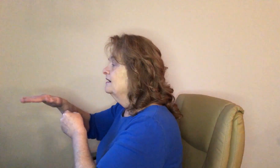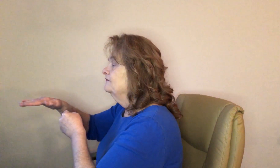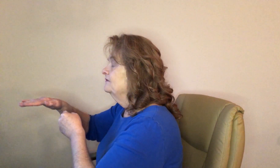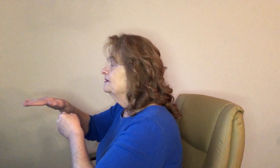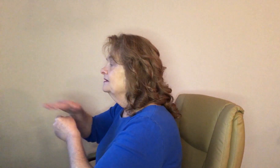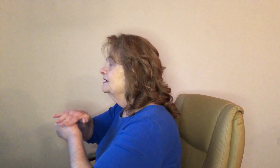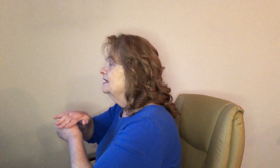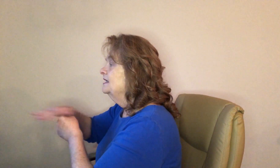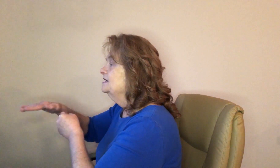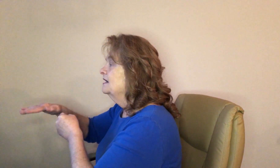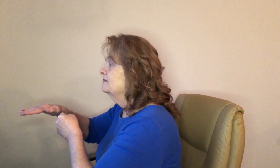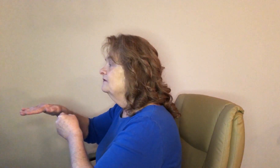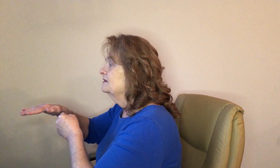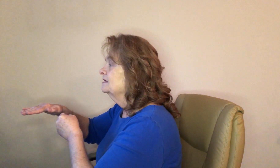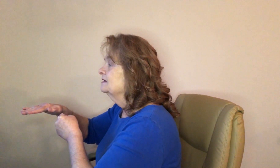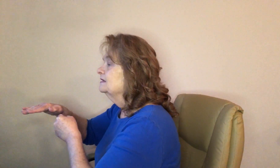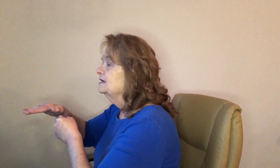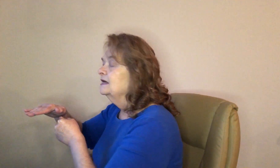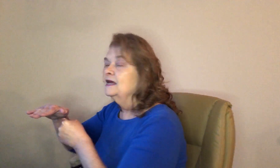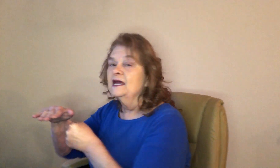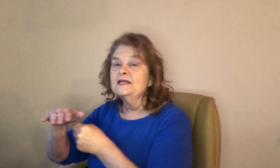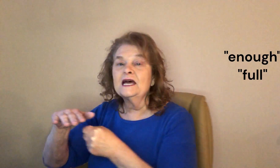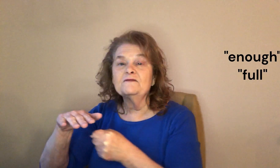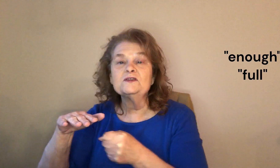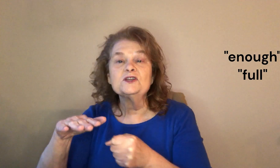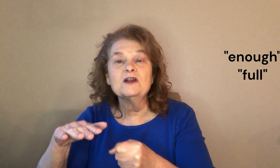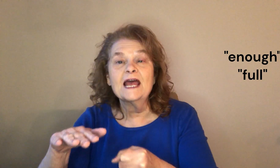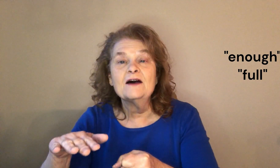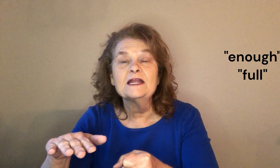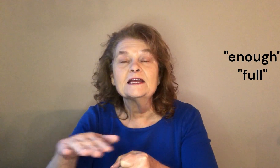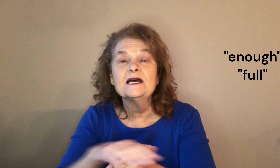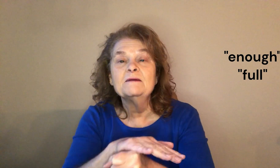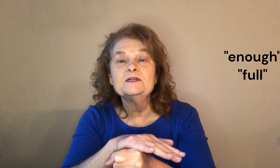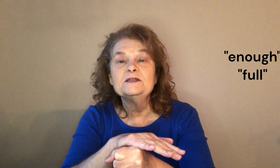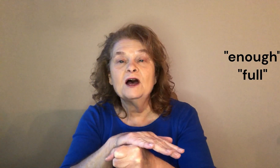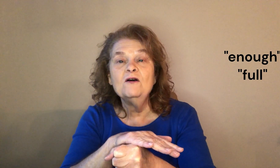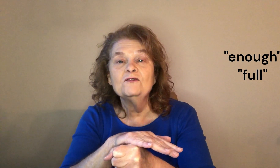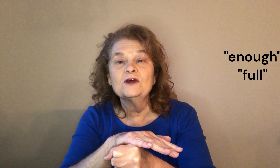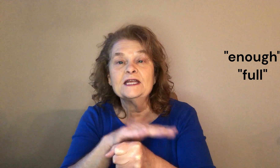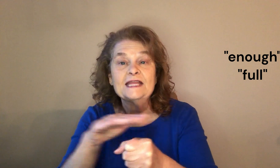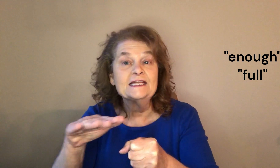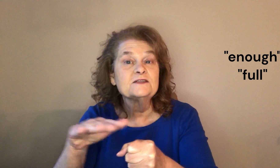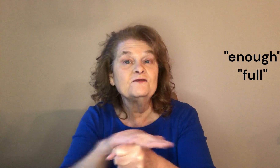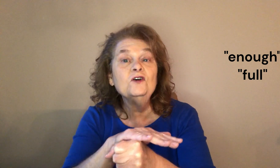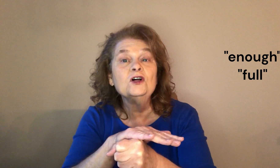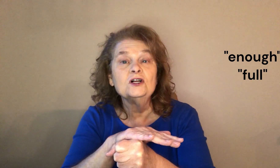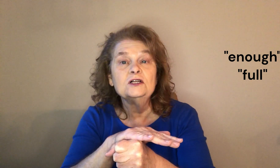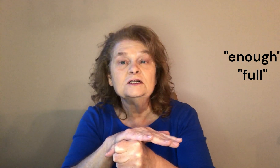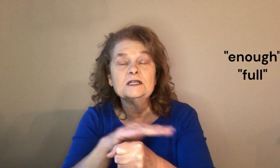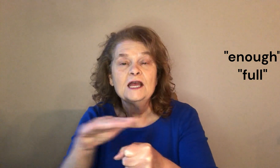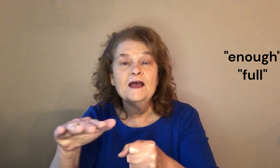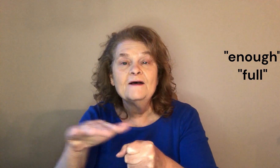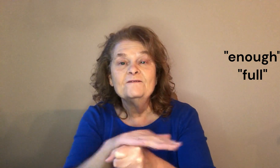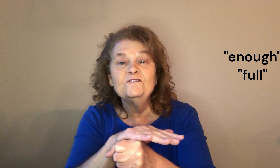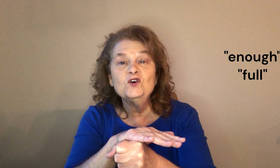Enough. Enough. Now if you start out and come over it, that's full.